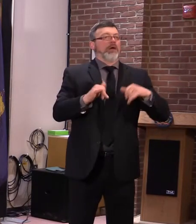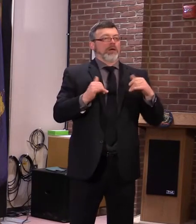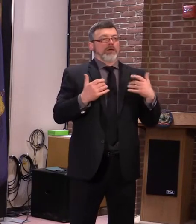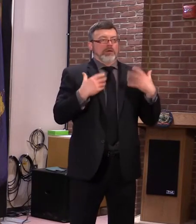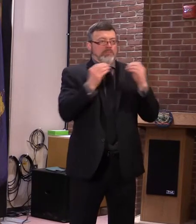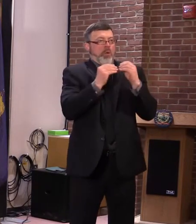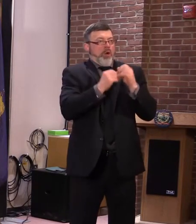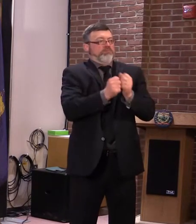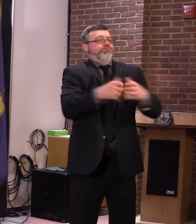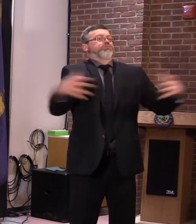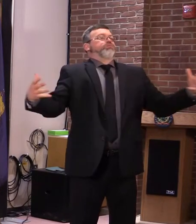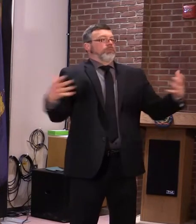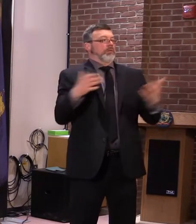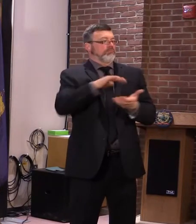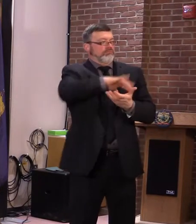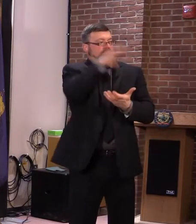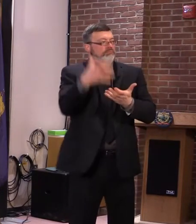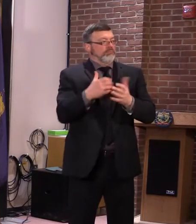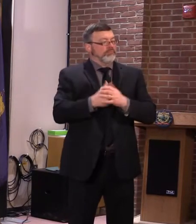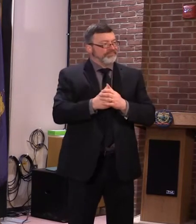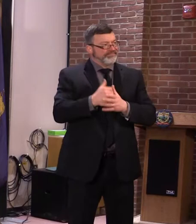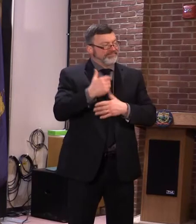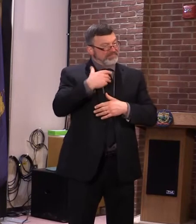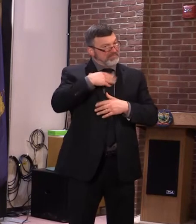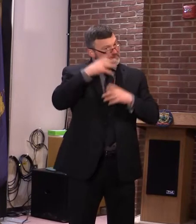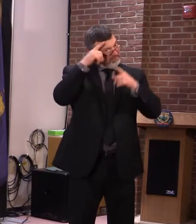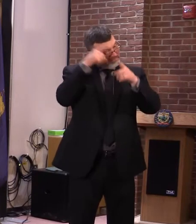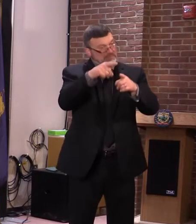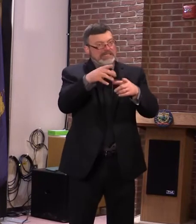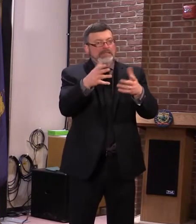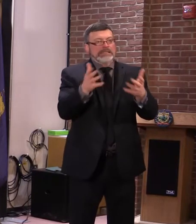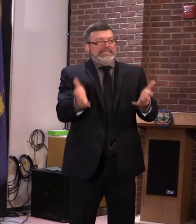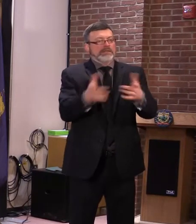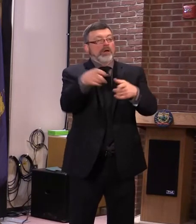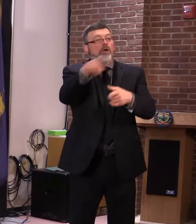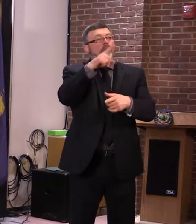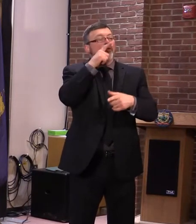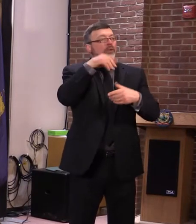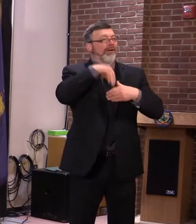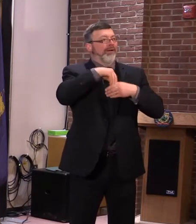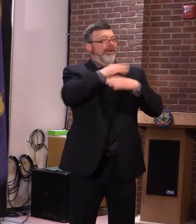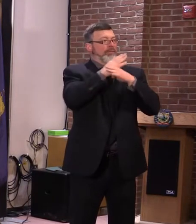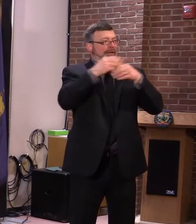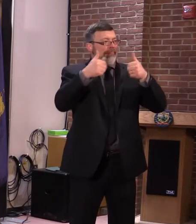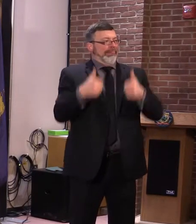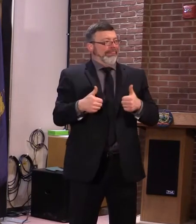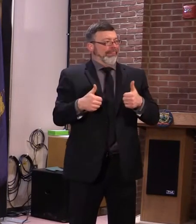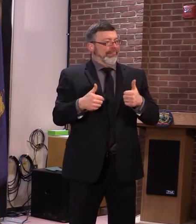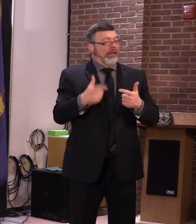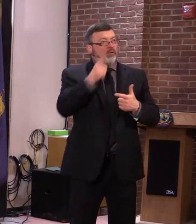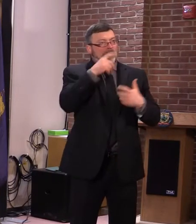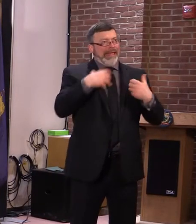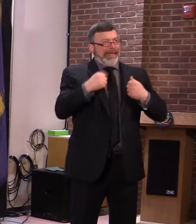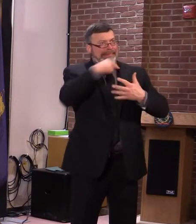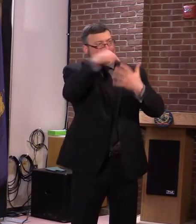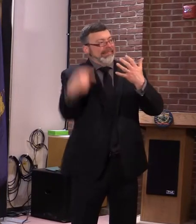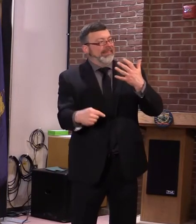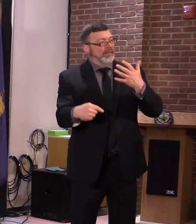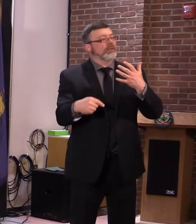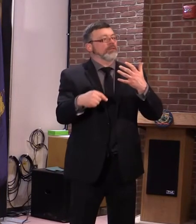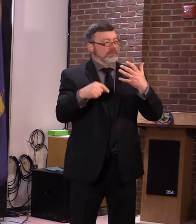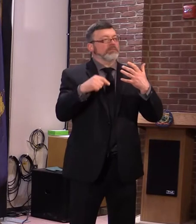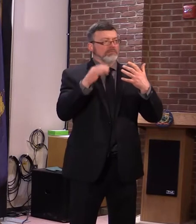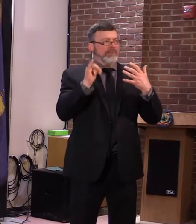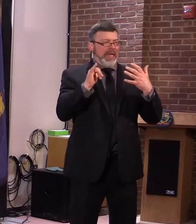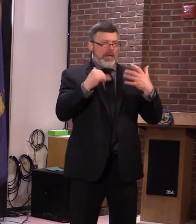to vulnerable Vermonters, keeping schools open, and ensuring that critical infrastructure is able to operate. We've